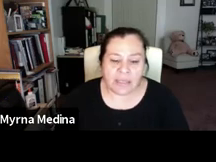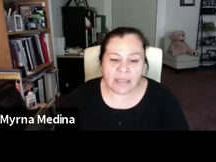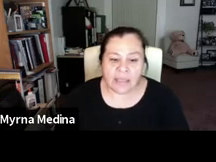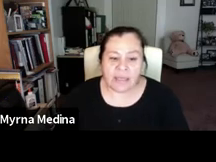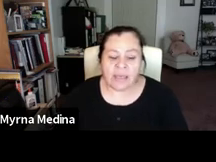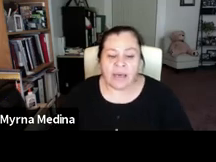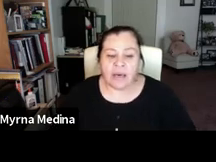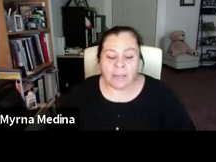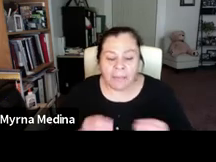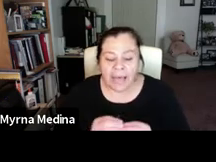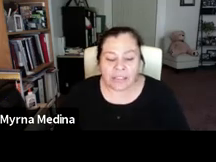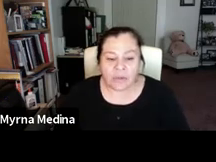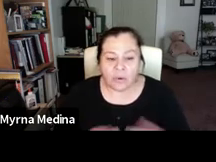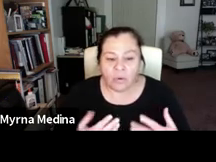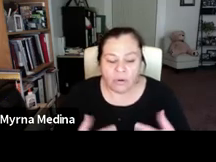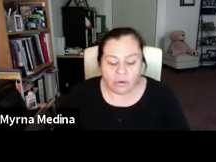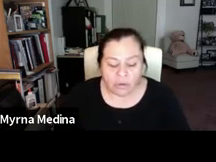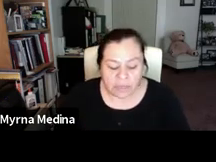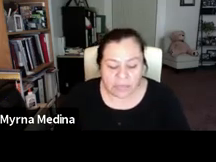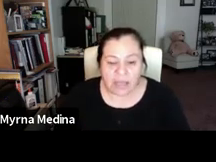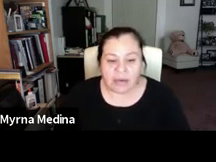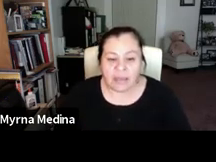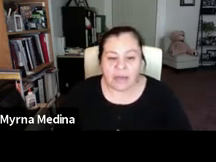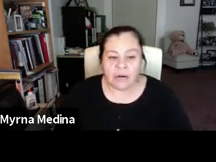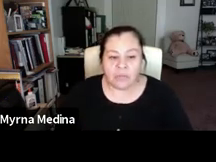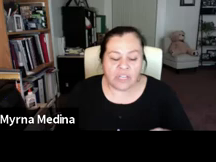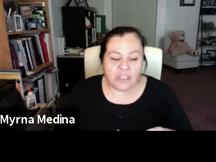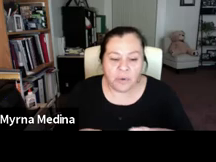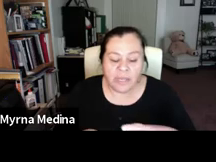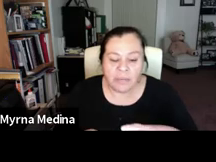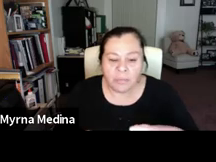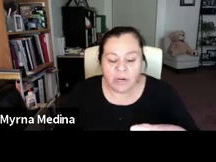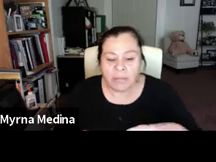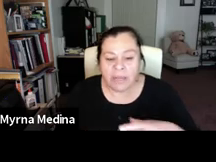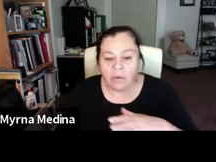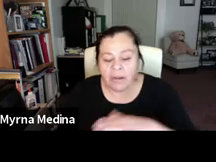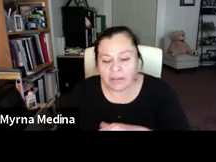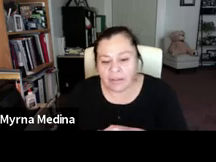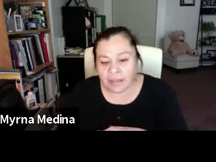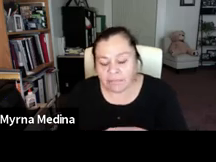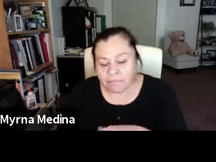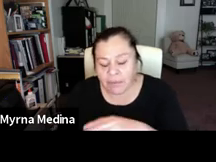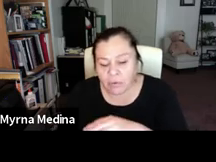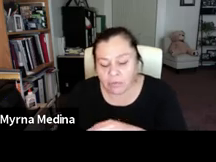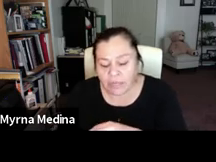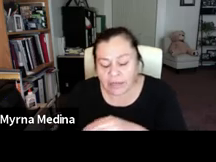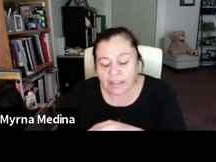la seña de más o terminar, ustedes pueden poner la mano abajo, arriba de la